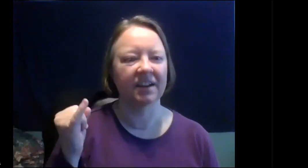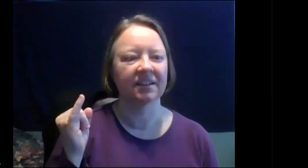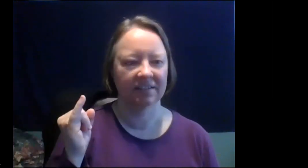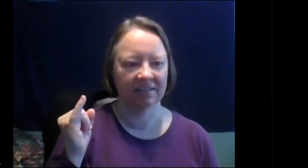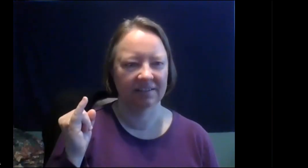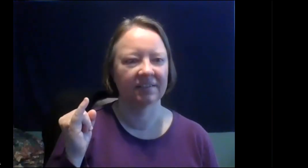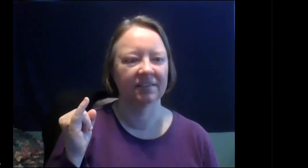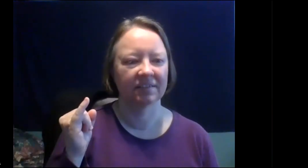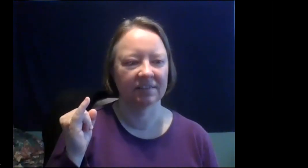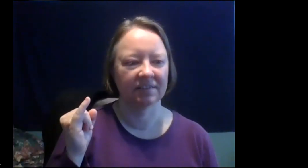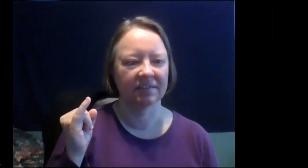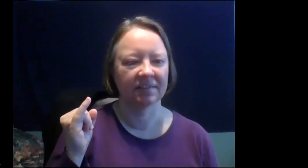J,